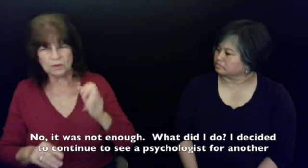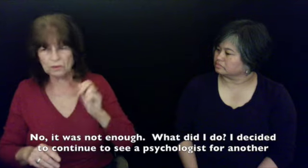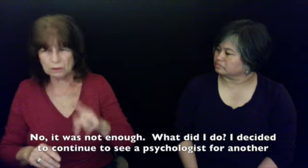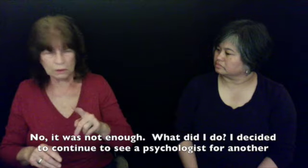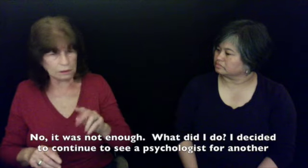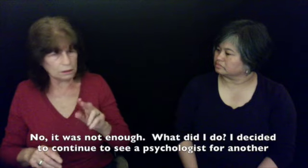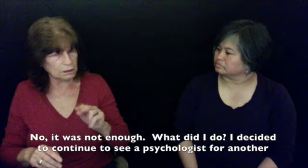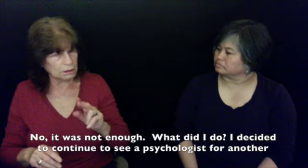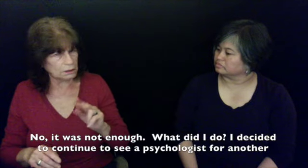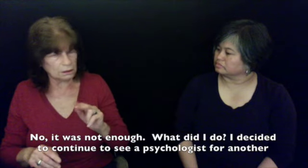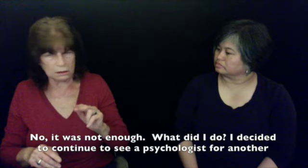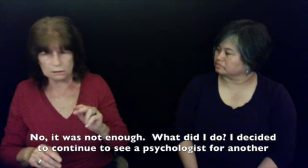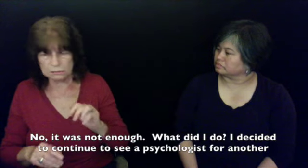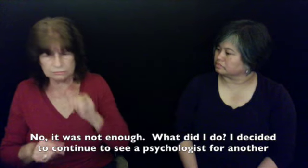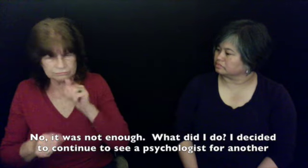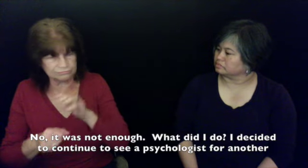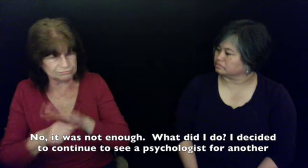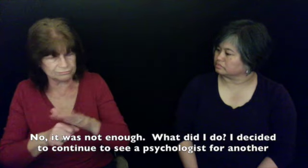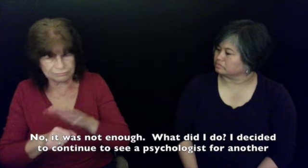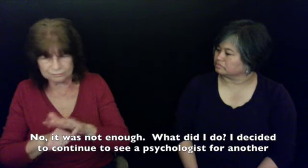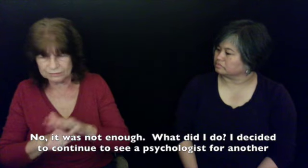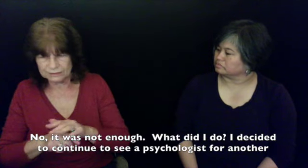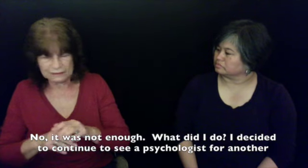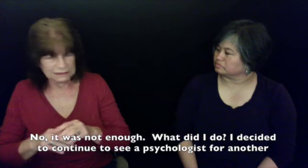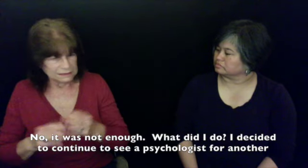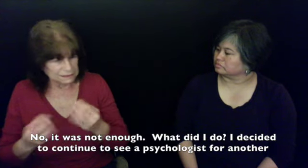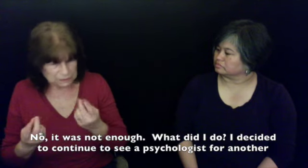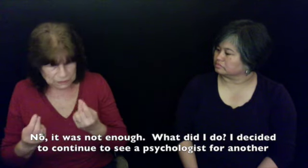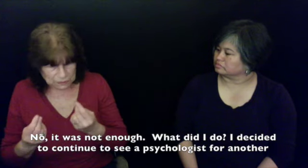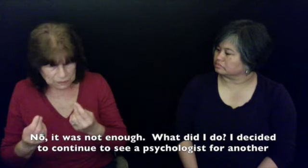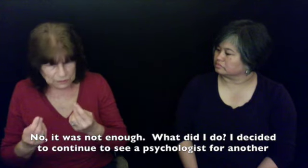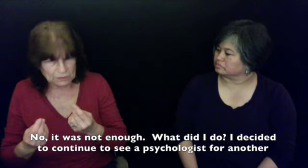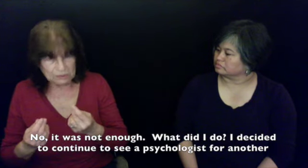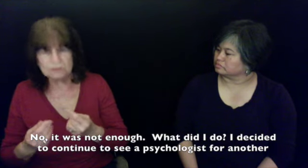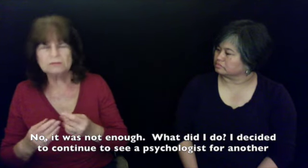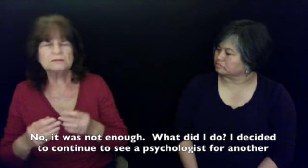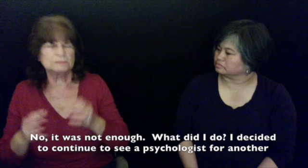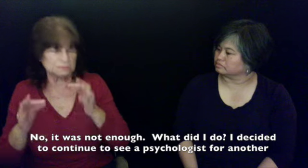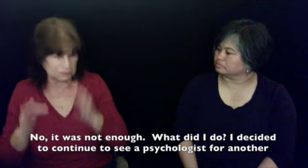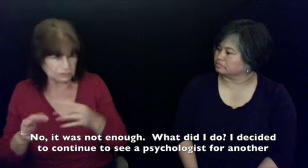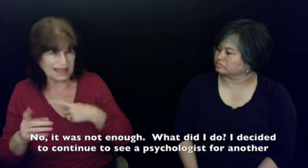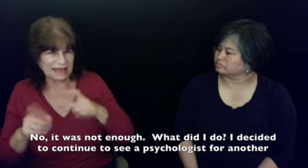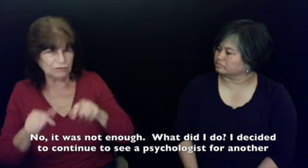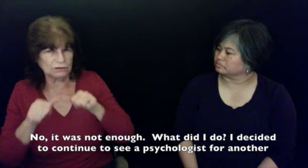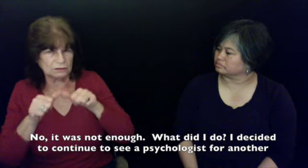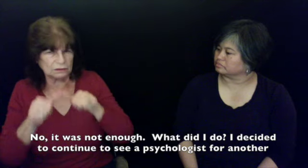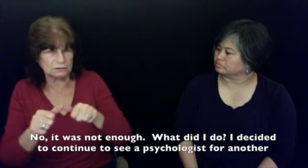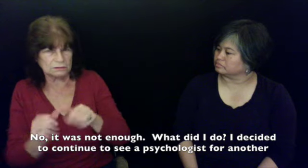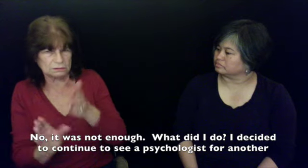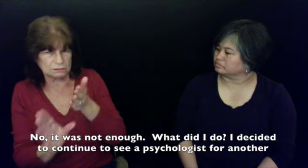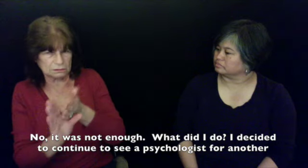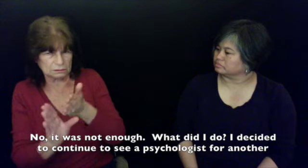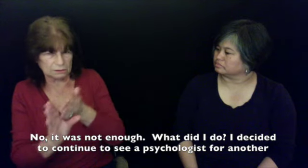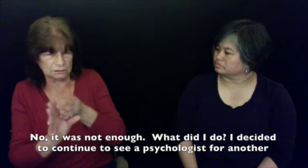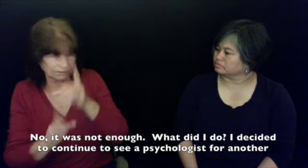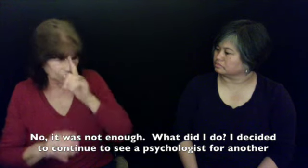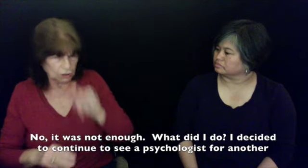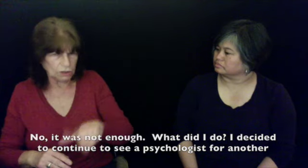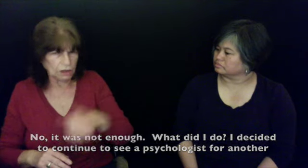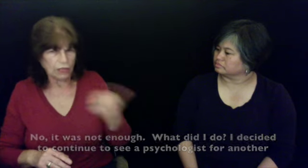okay. No, it was not enough. What did I do? I decided to continue to see a psychologist for